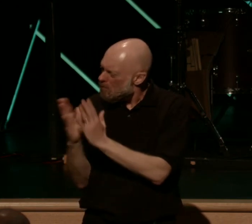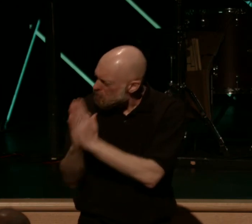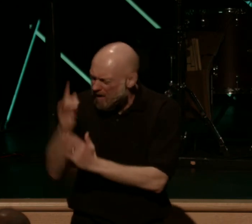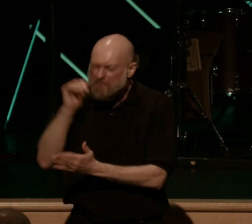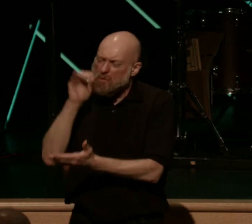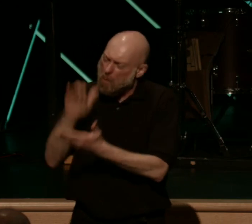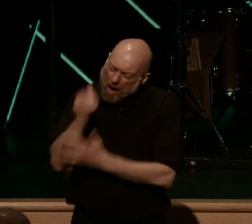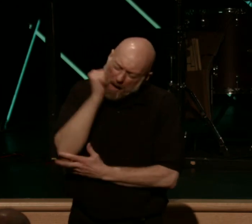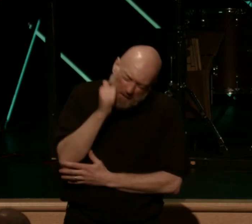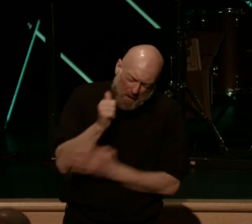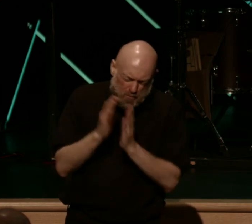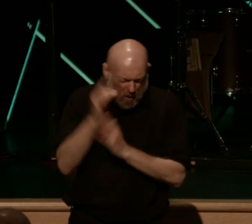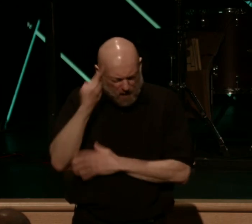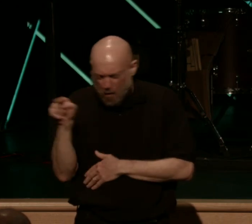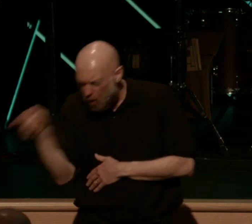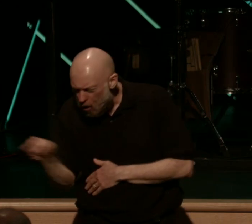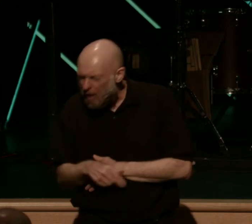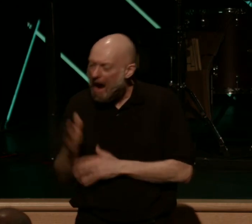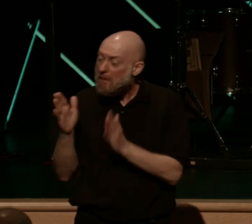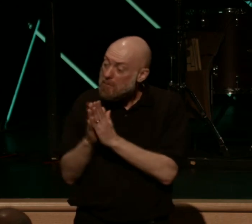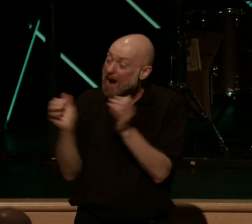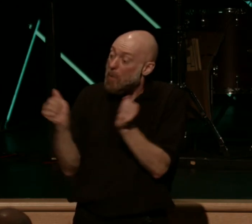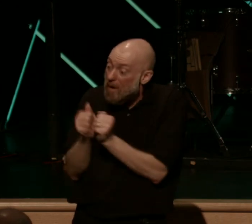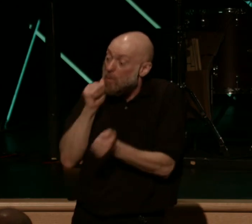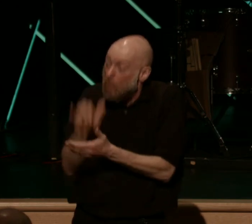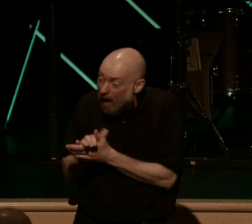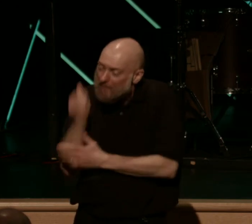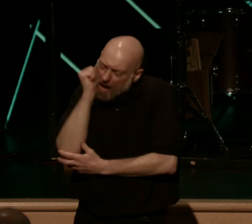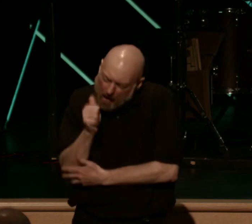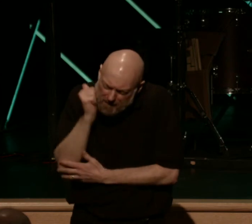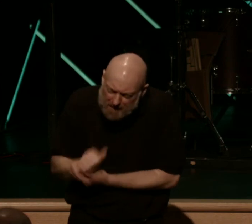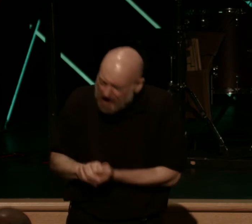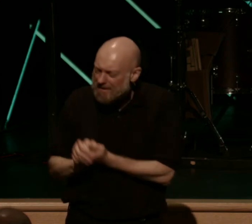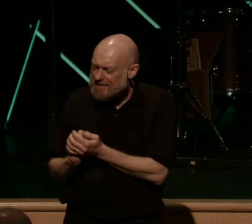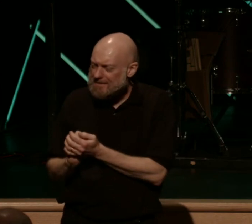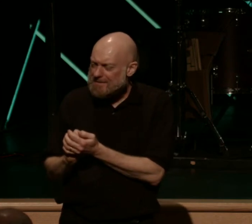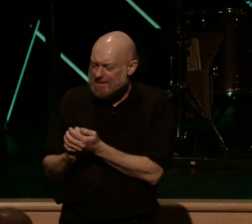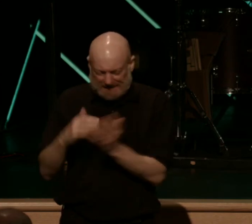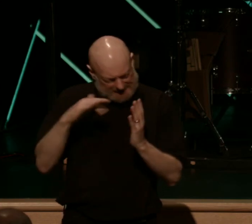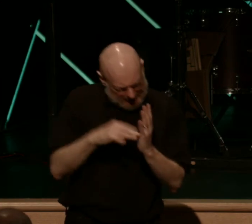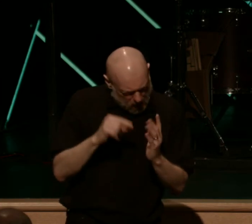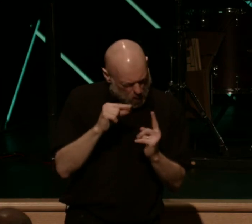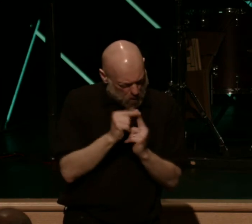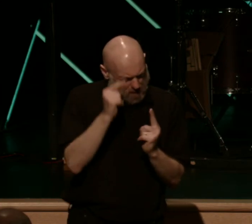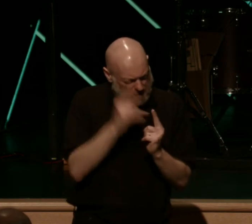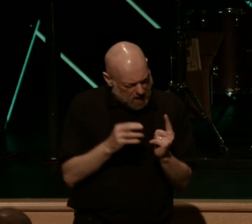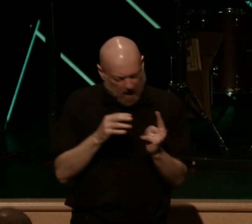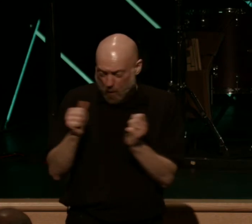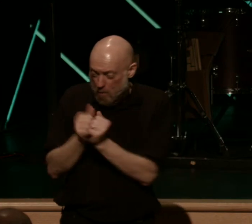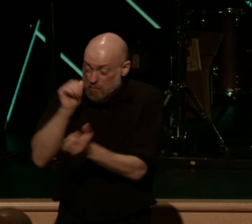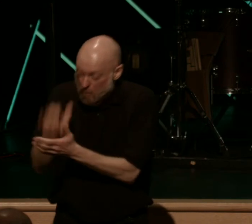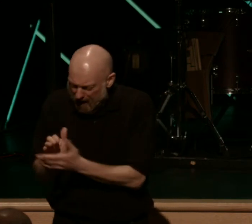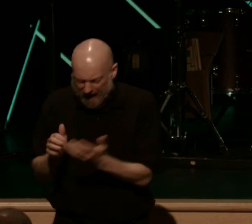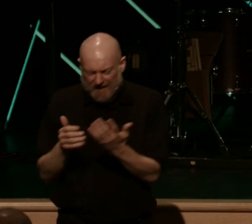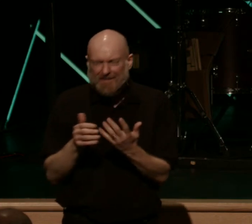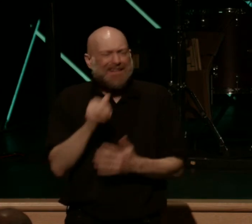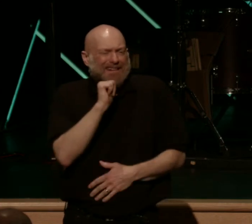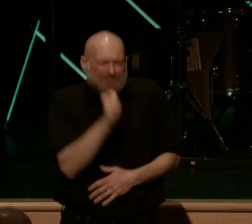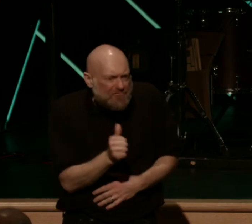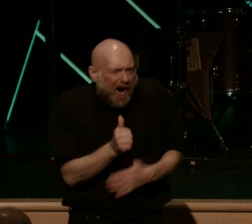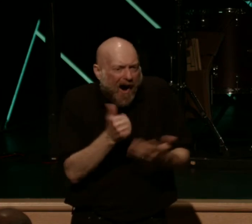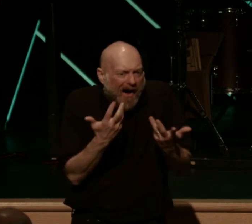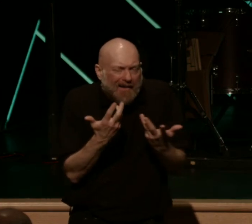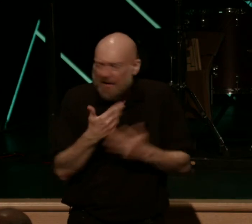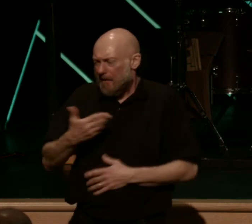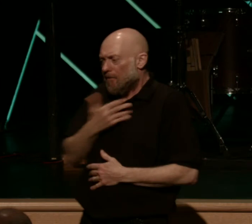his wife every day, and he will pray with his wife. He will study the word of God with his wife, not so that he